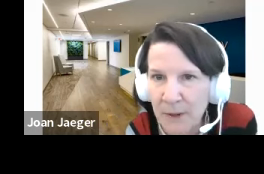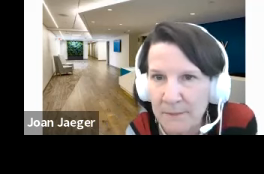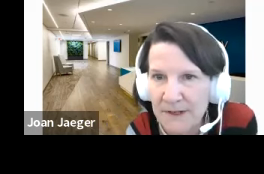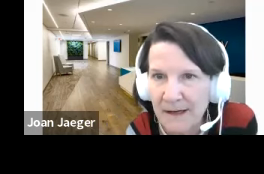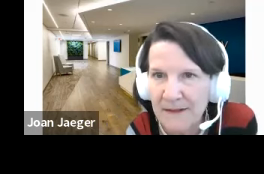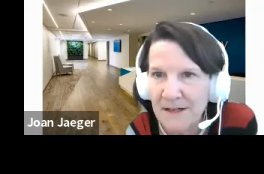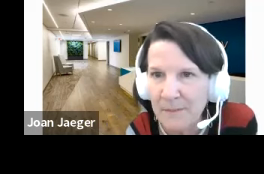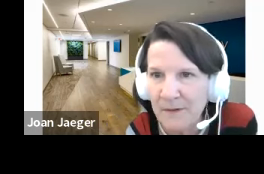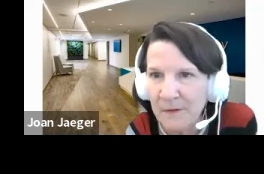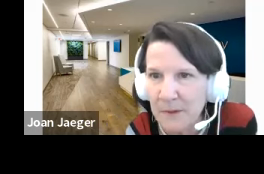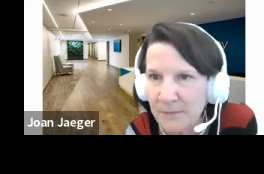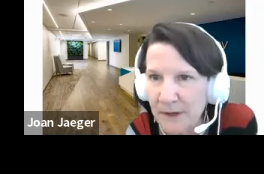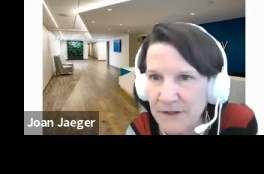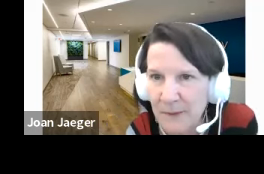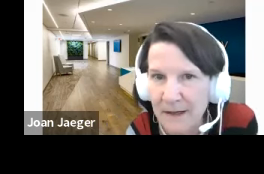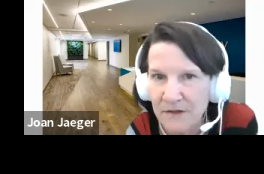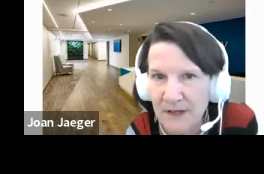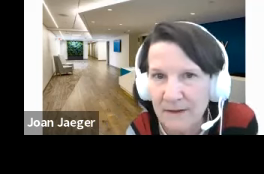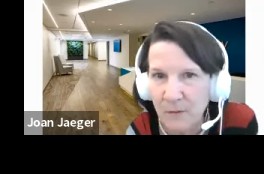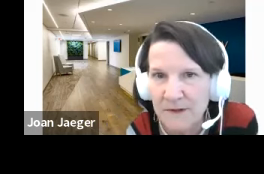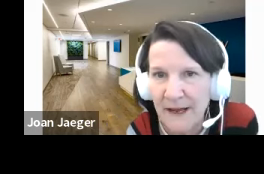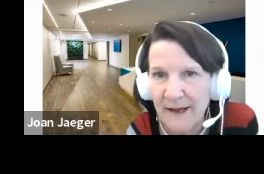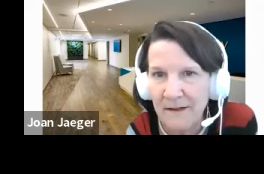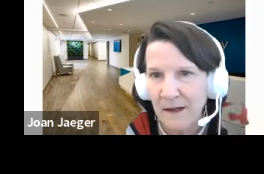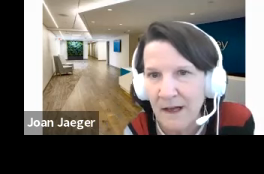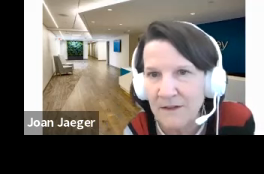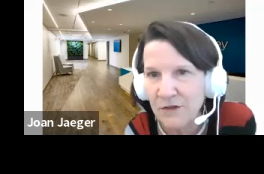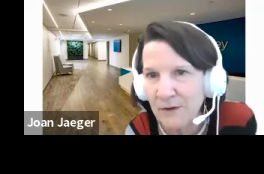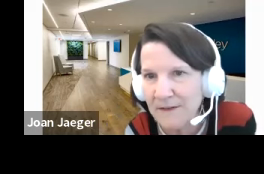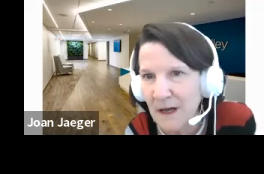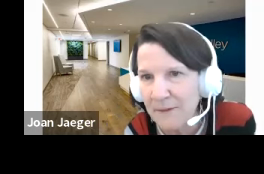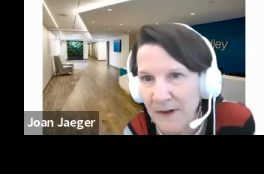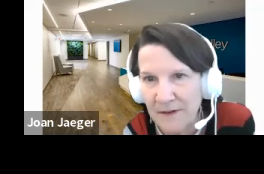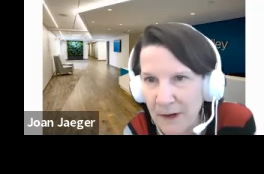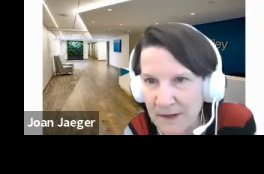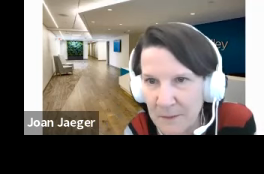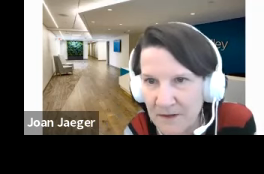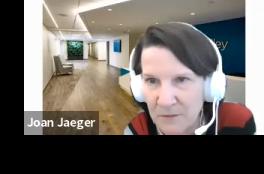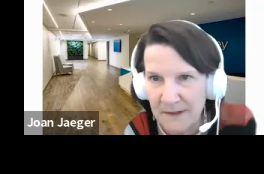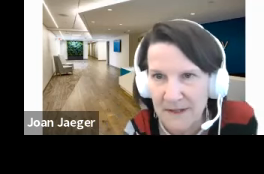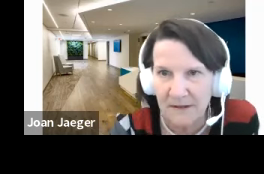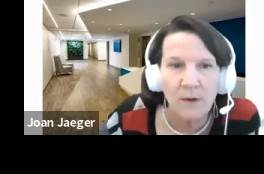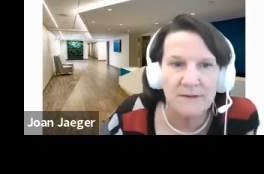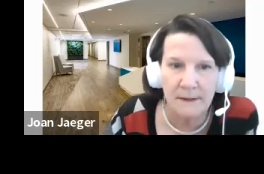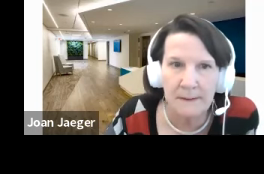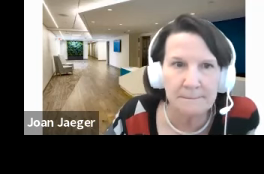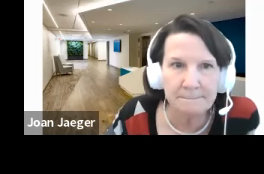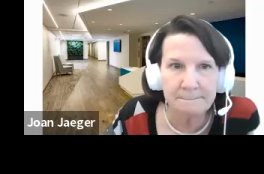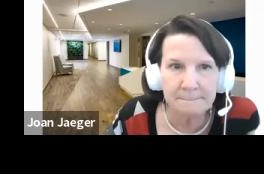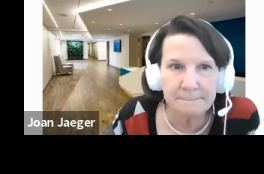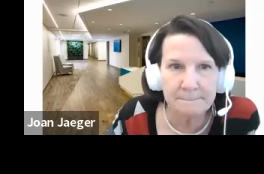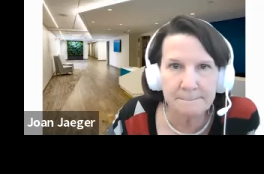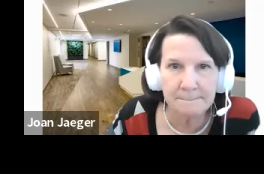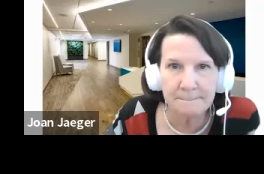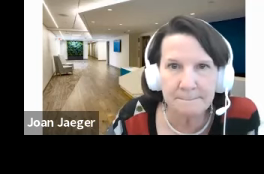one bump dot on the top of a blood pressure med you take once a day, and 2 on the top of arthritis meds you might take twice a day.